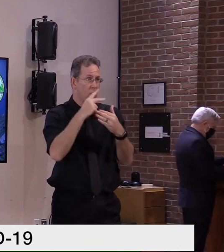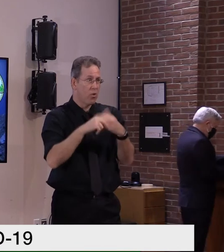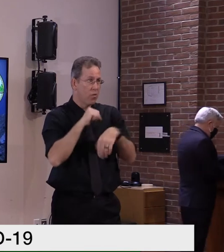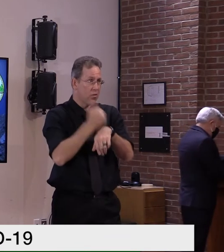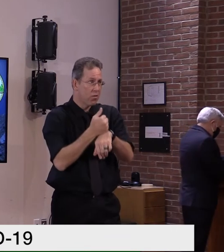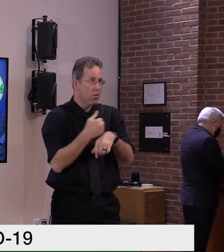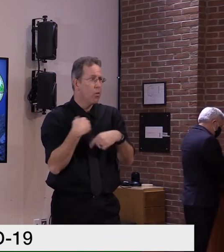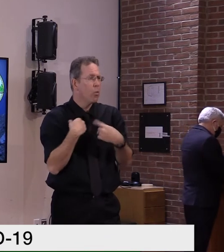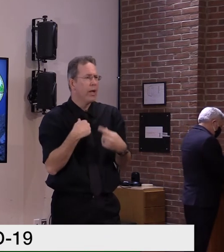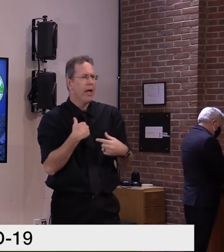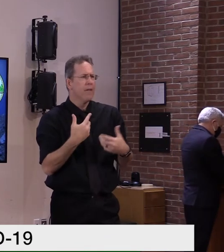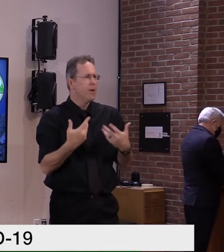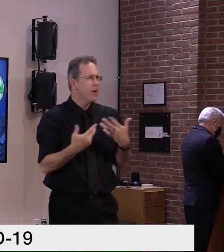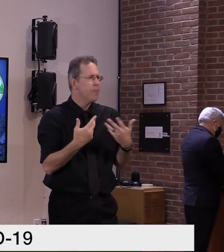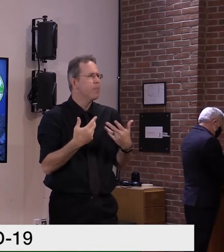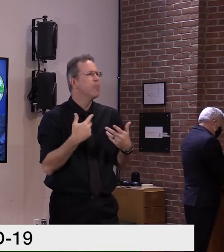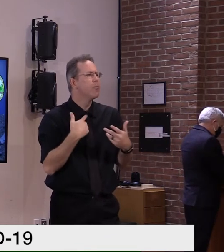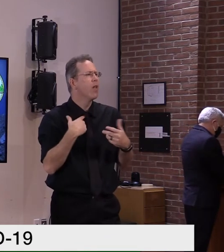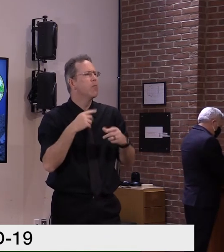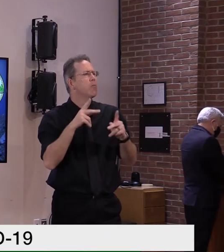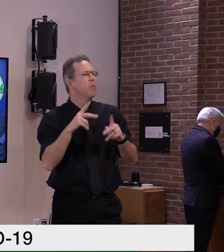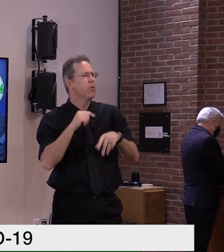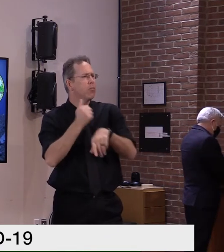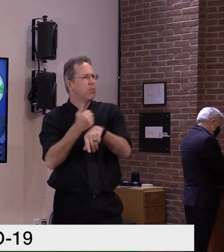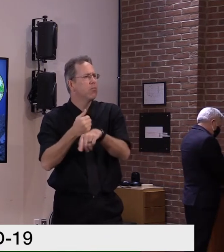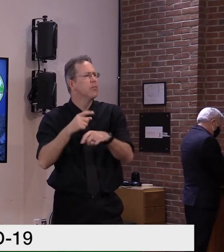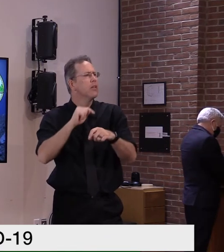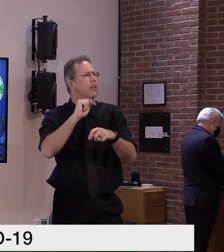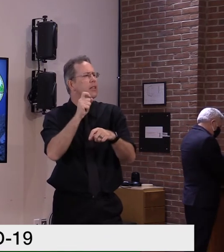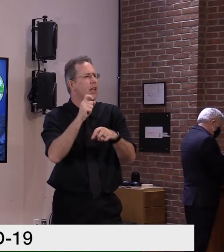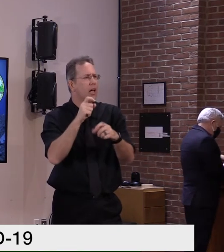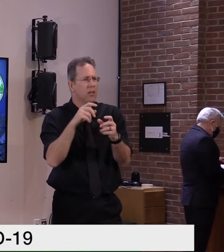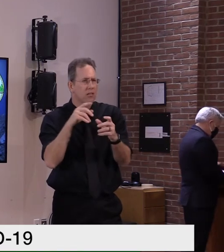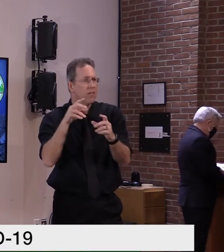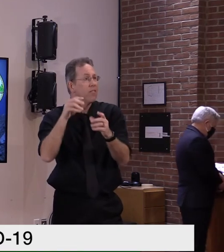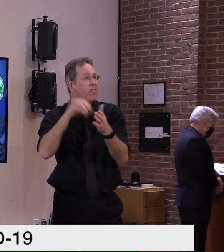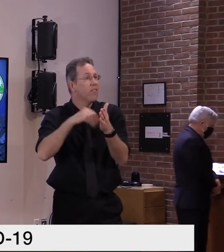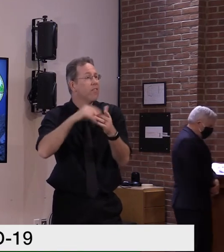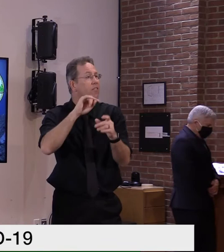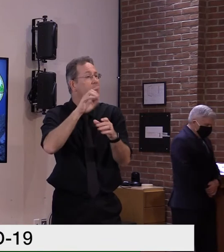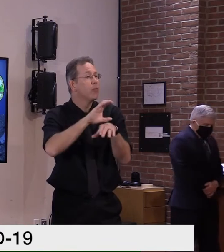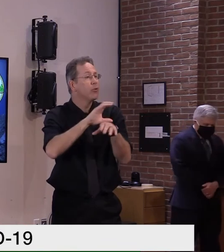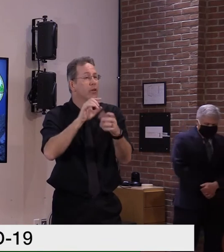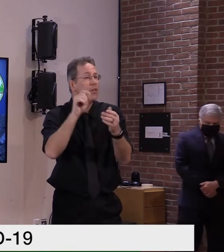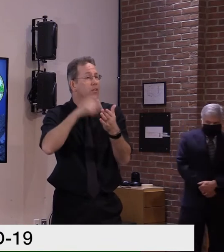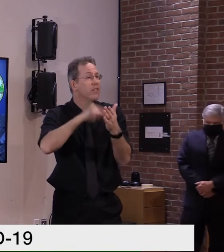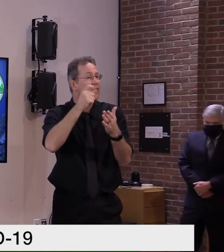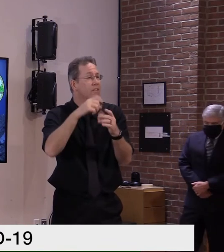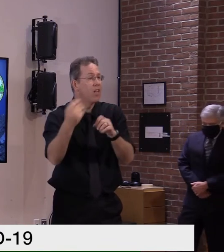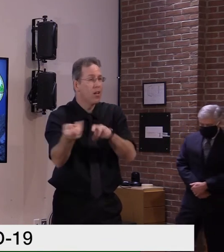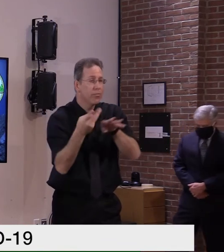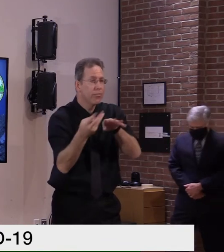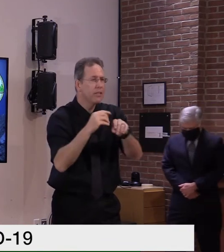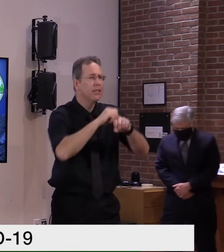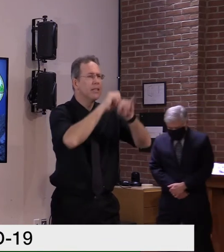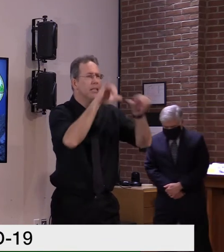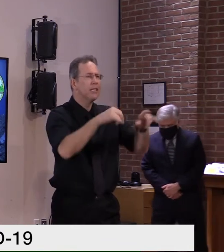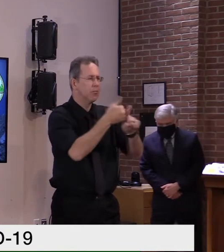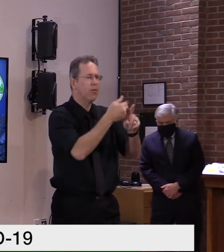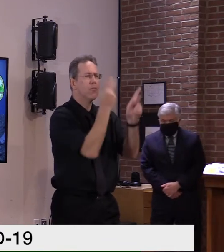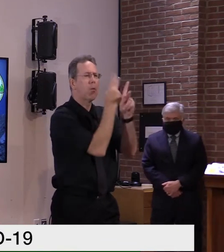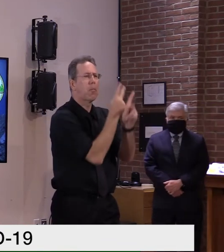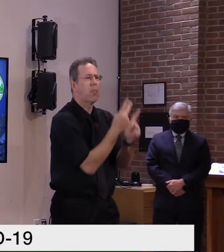their tax information, the system will recalculate the benefit based on